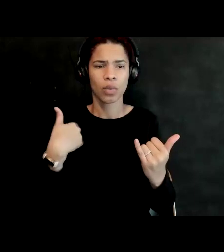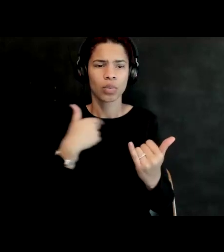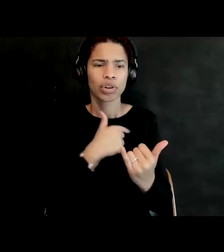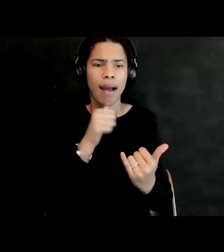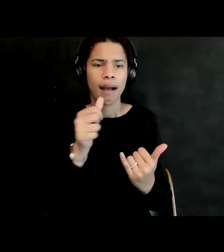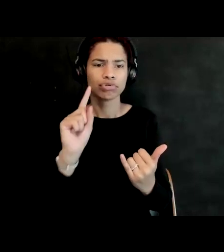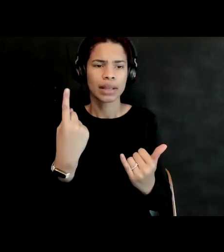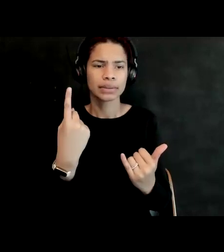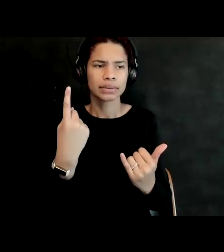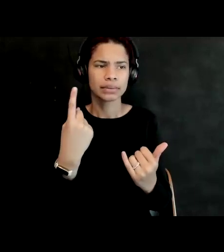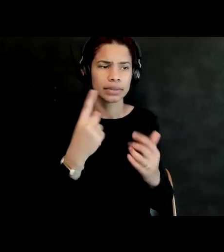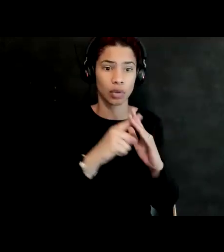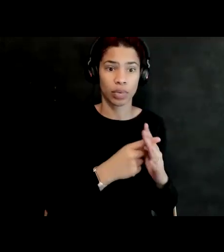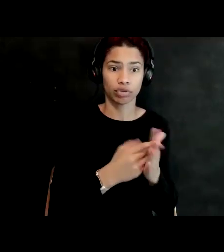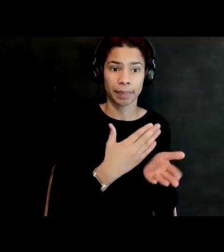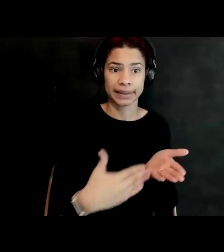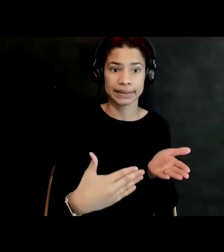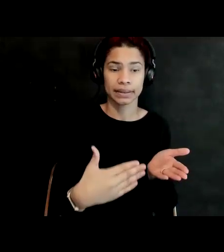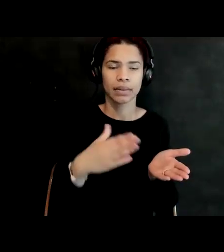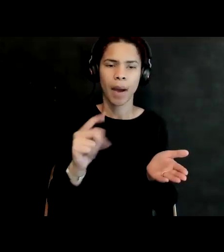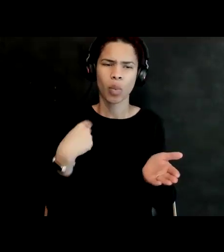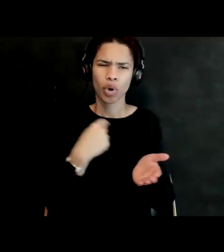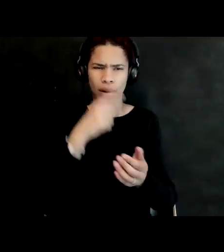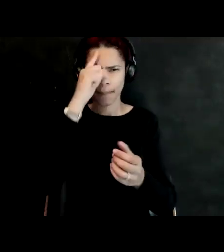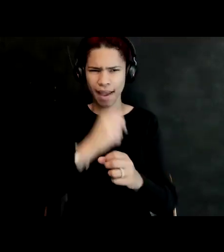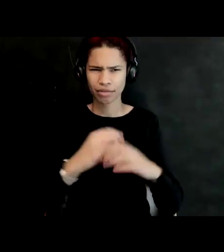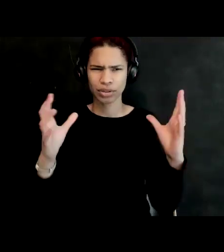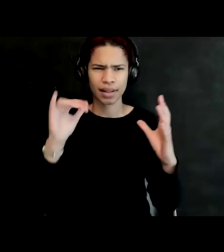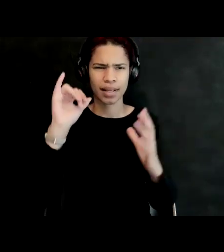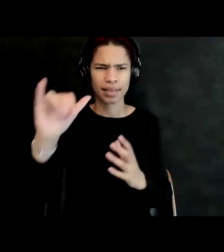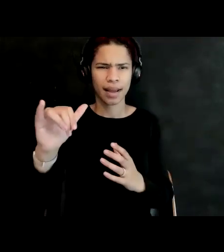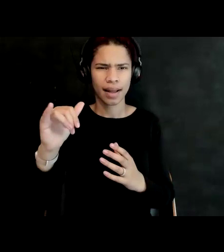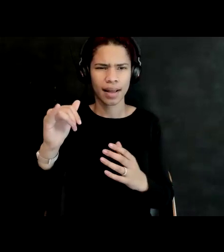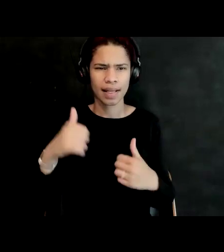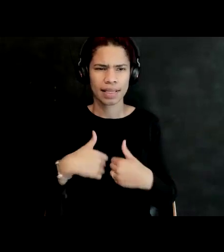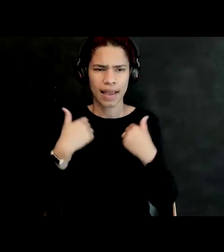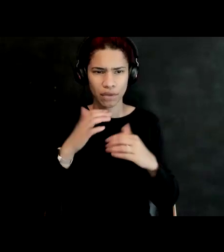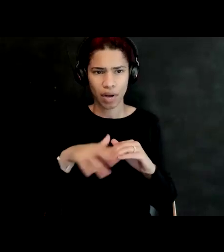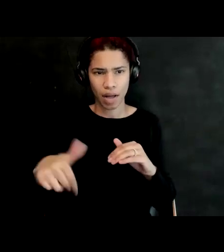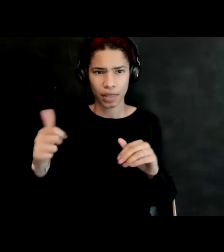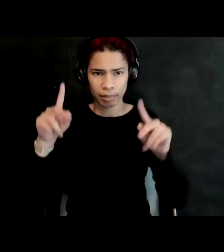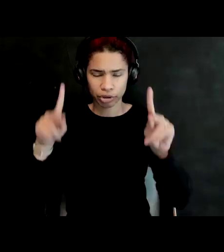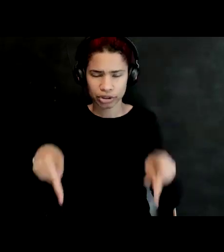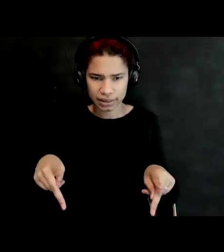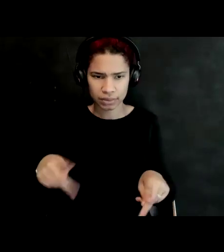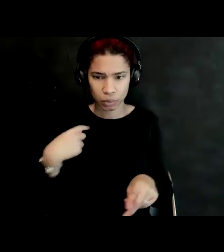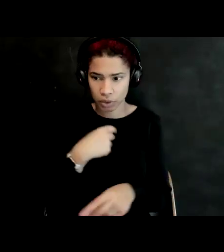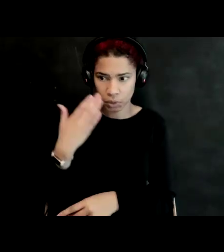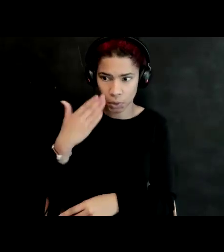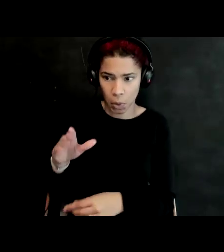beyond the original piece. Now we're imagining the life of this other person who we don't know anything about. Jamie mentions